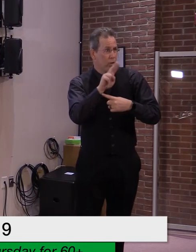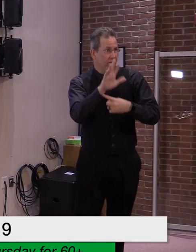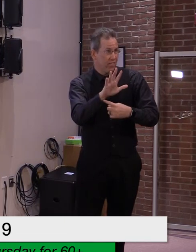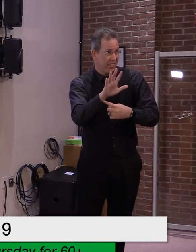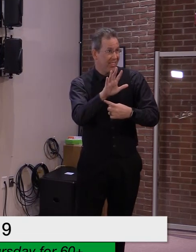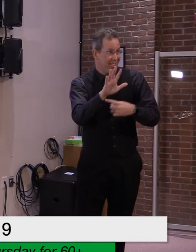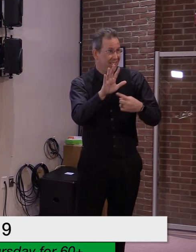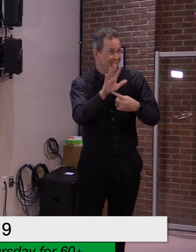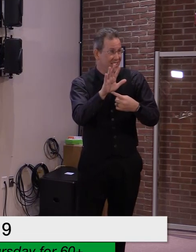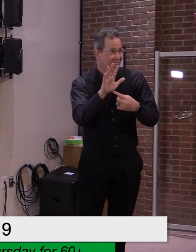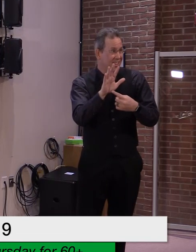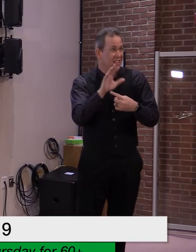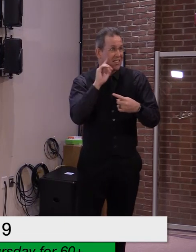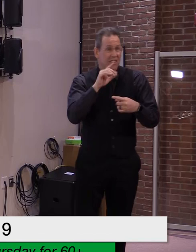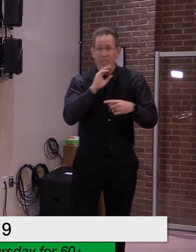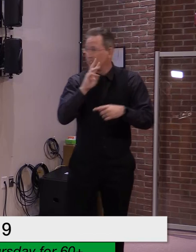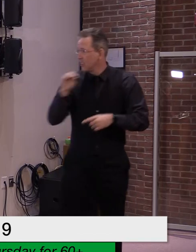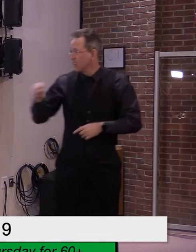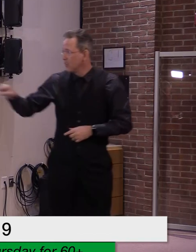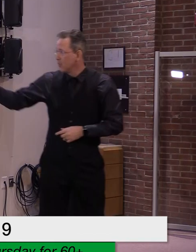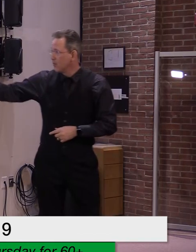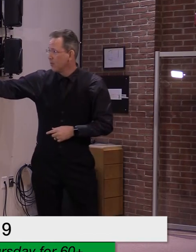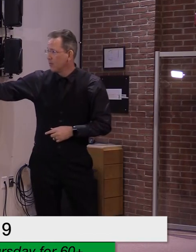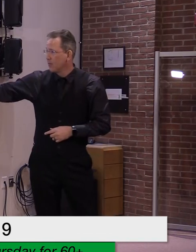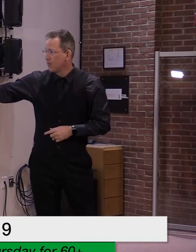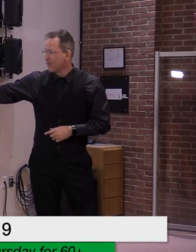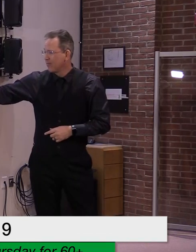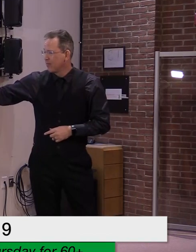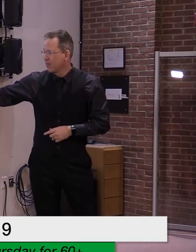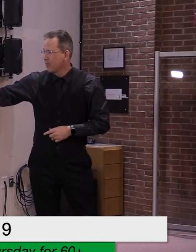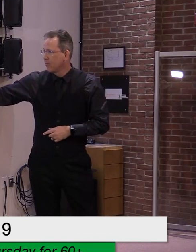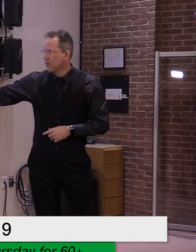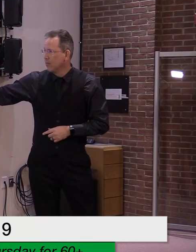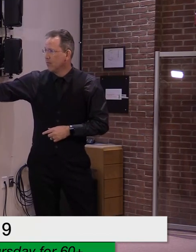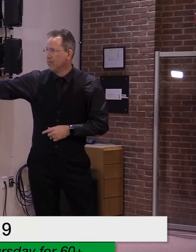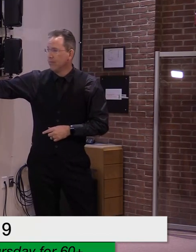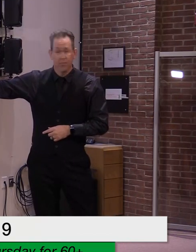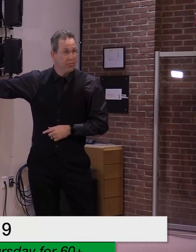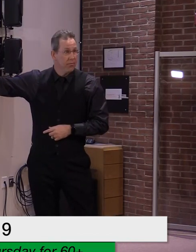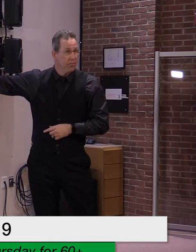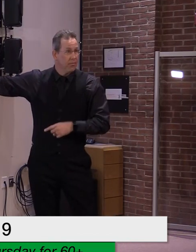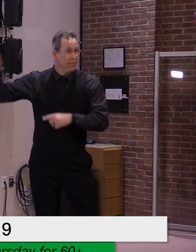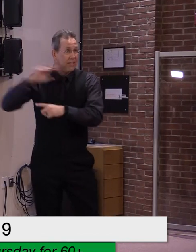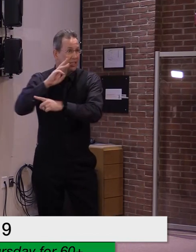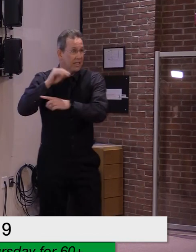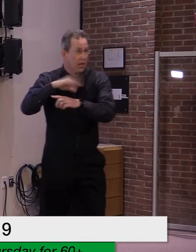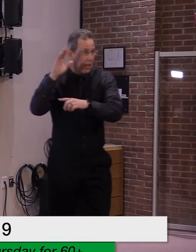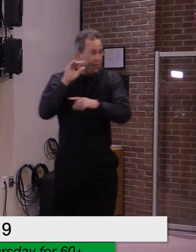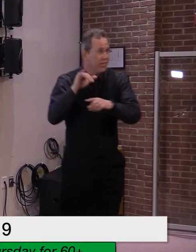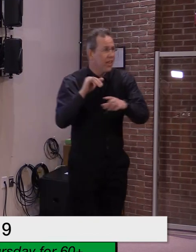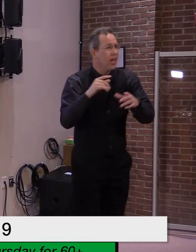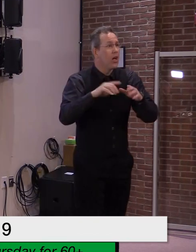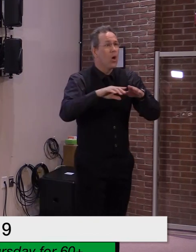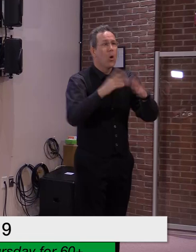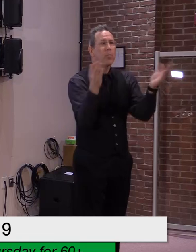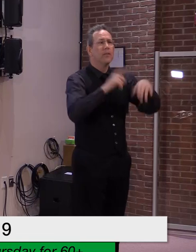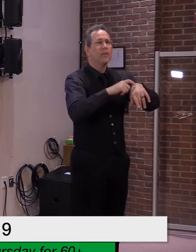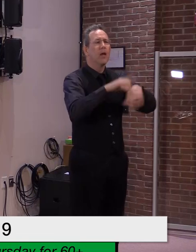and over. Registration will open at 8:15 a.m. You can register online